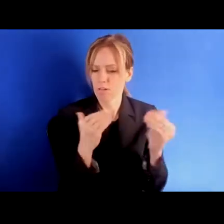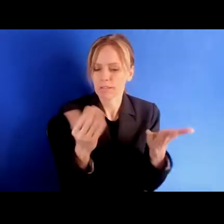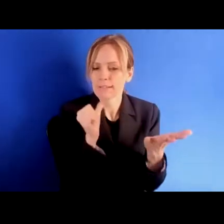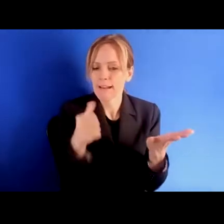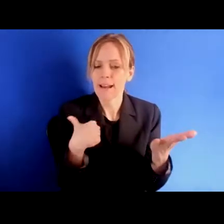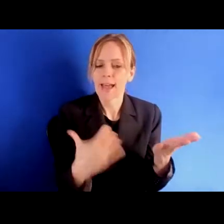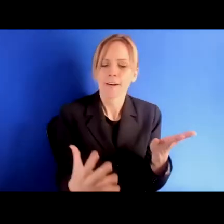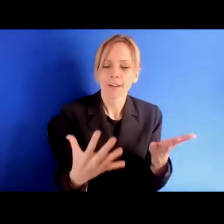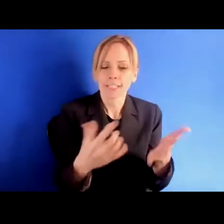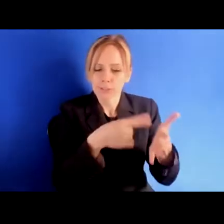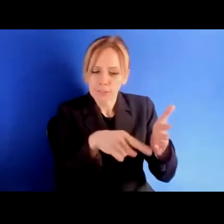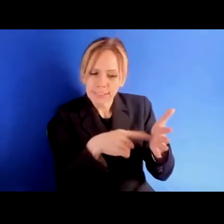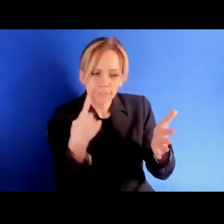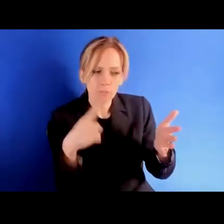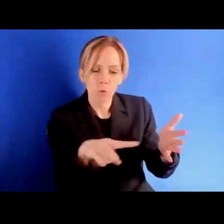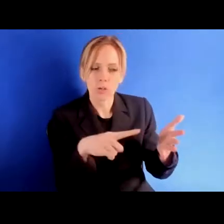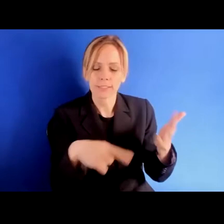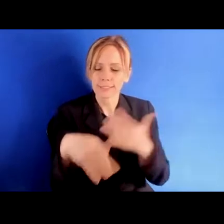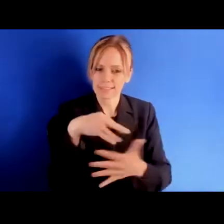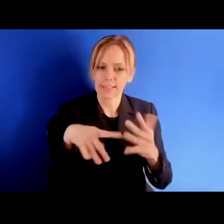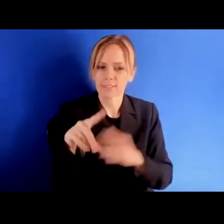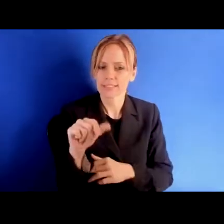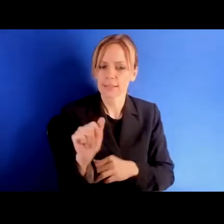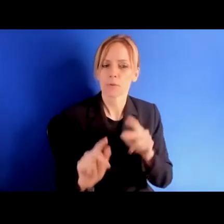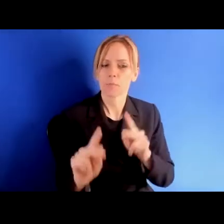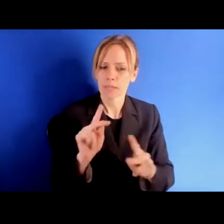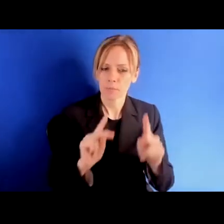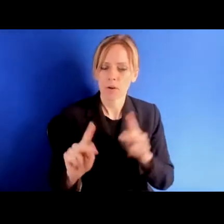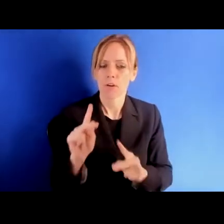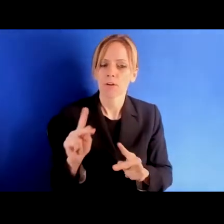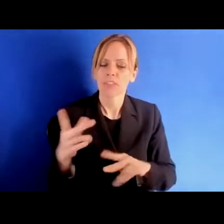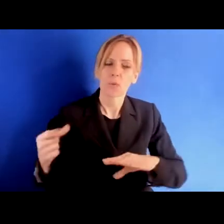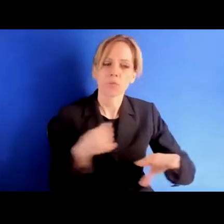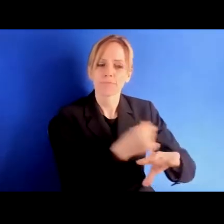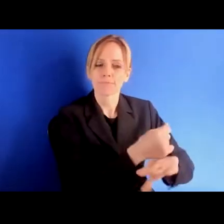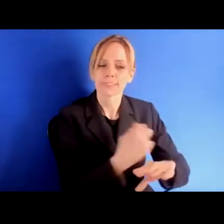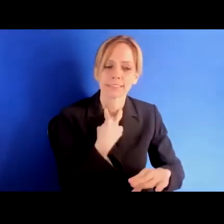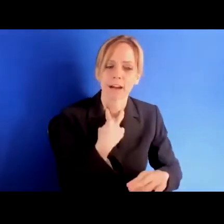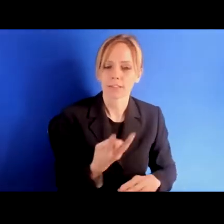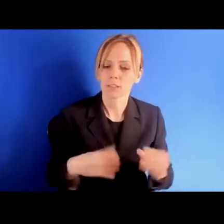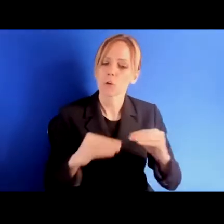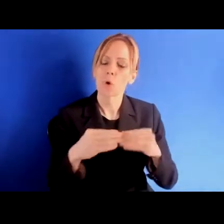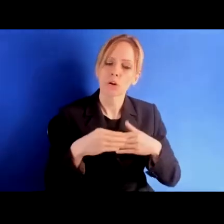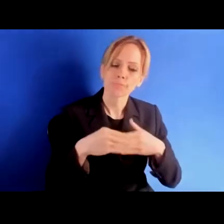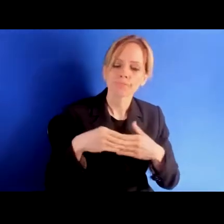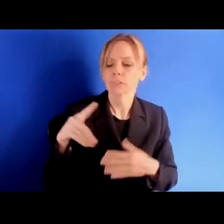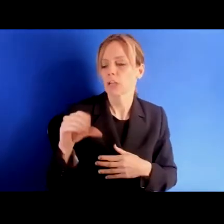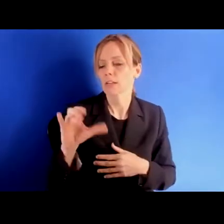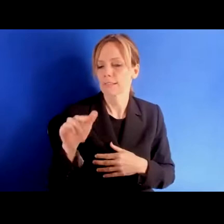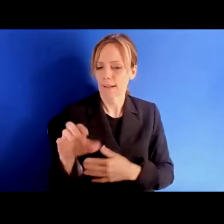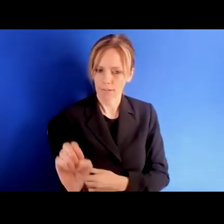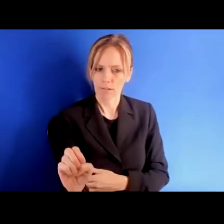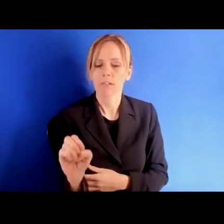of the society the disabled people were being enfranchised into, it was a more docile liberation than